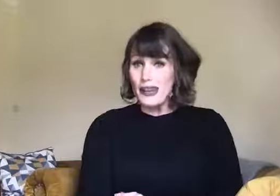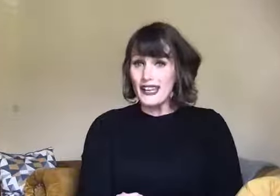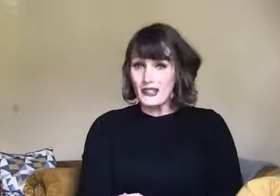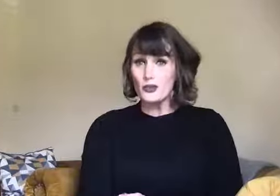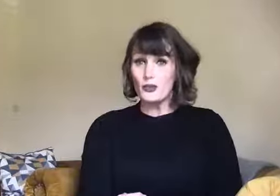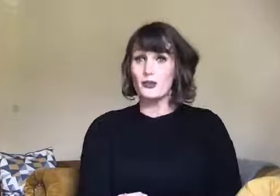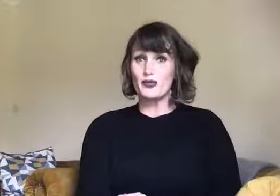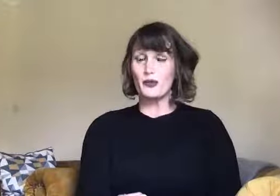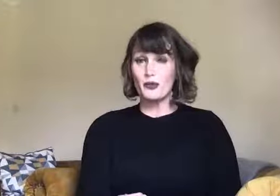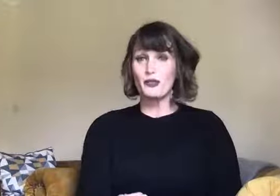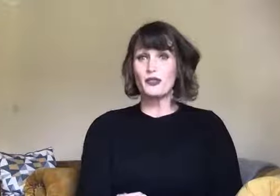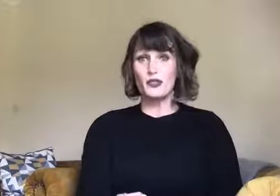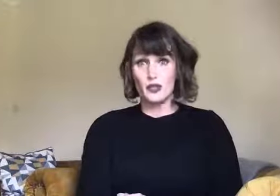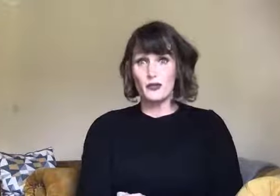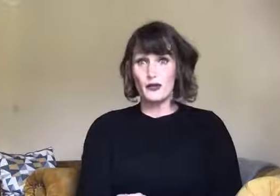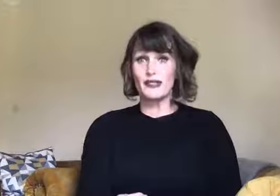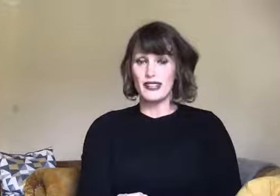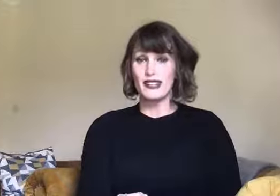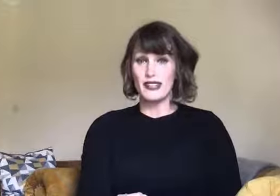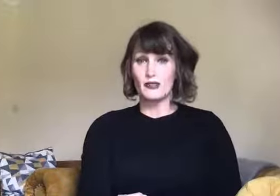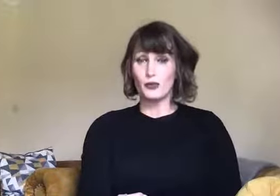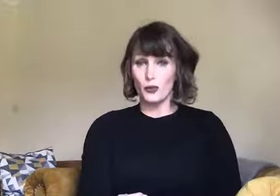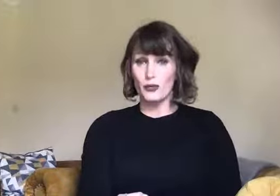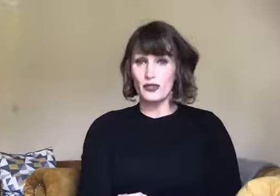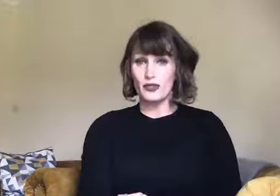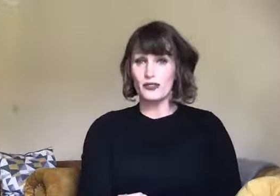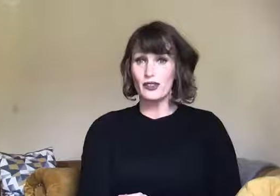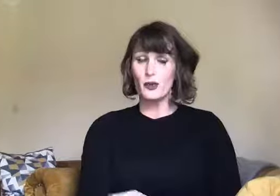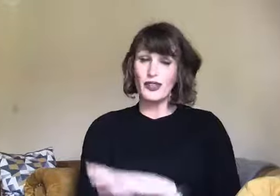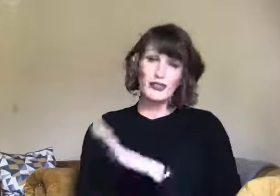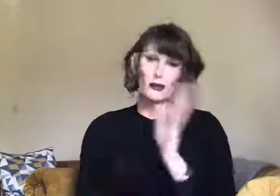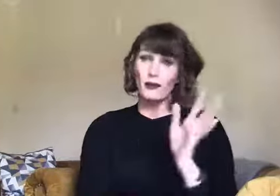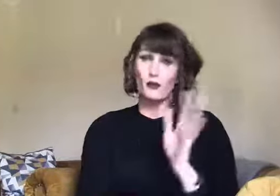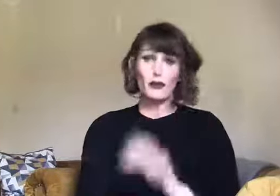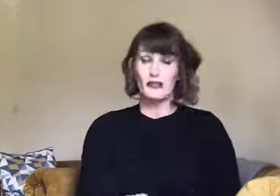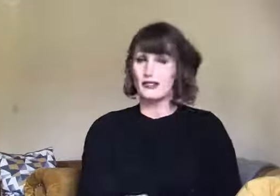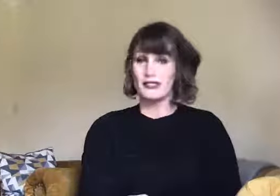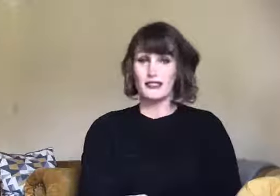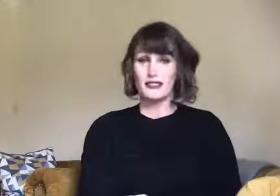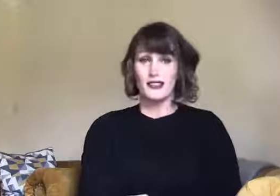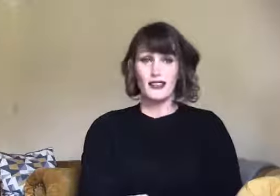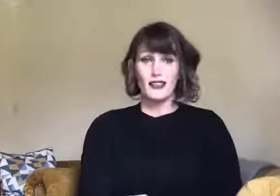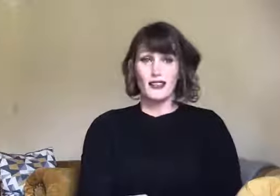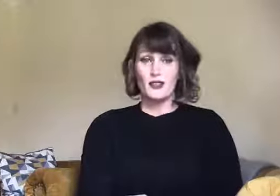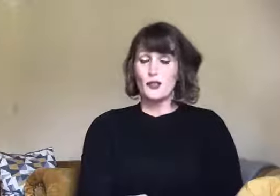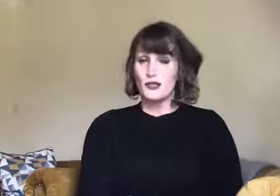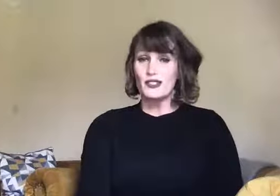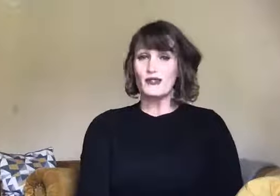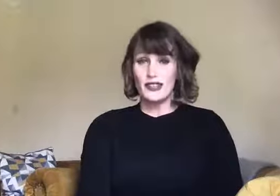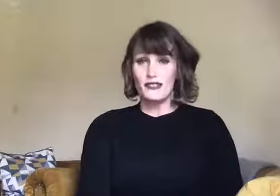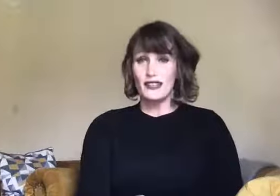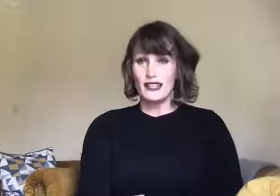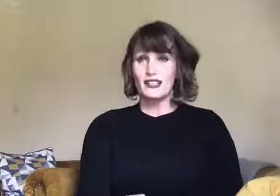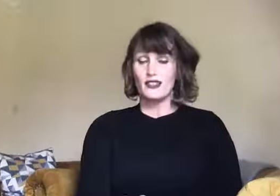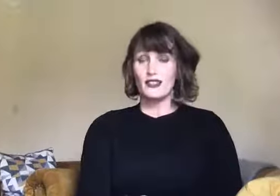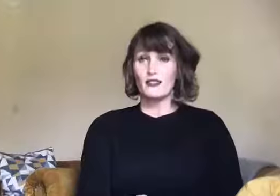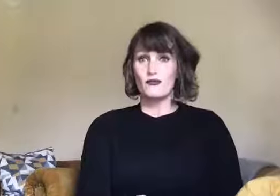obey and do as we're supposed to do by staying indoors, the quicker the ban will be lifted. So we just really, really need to